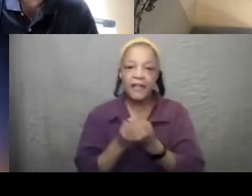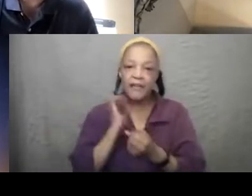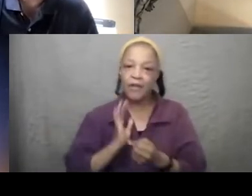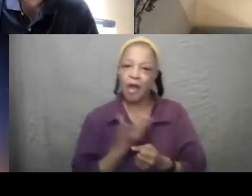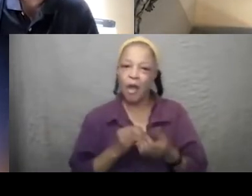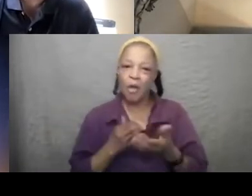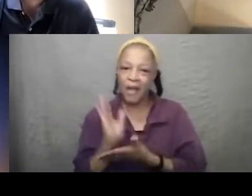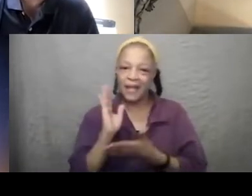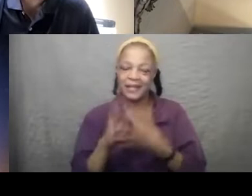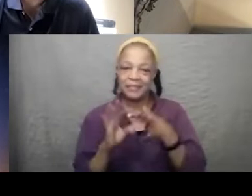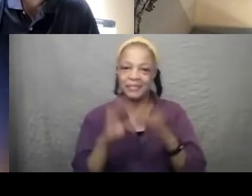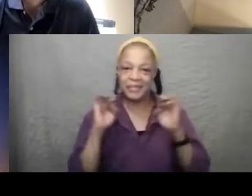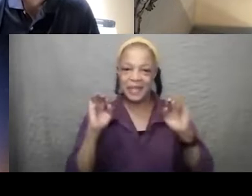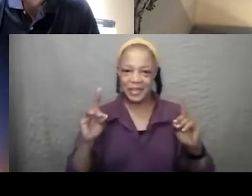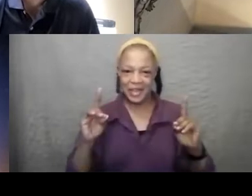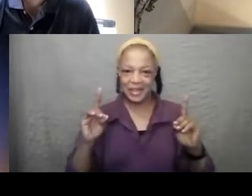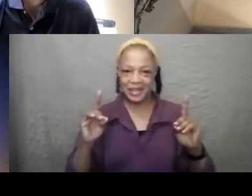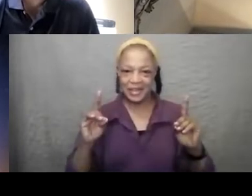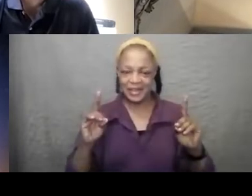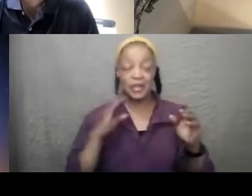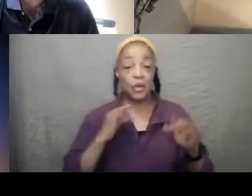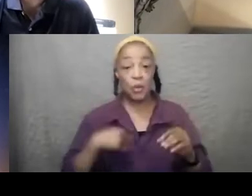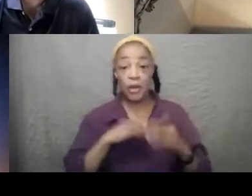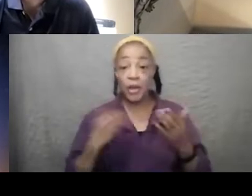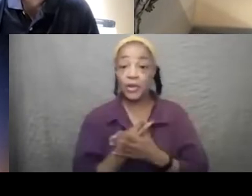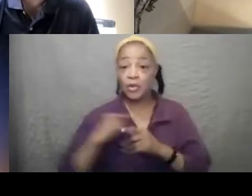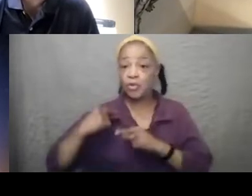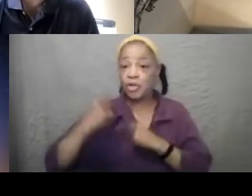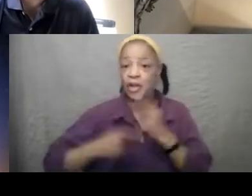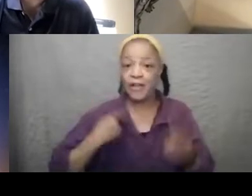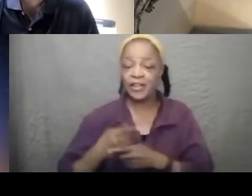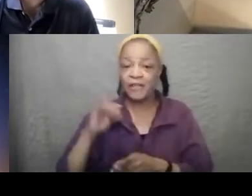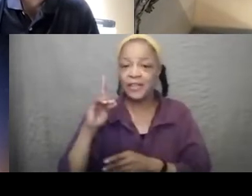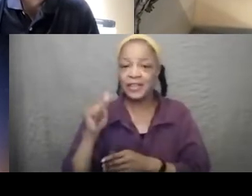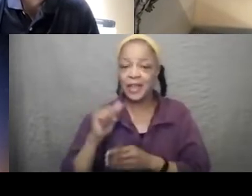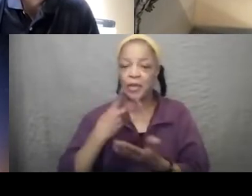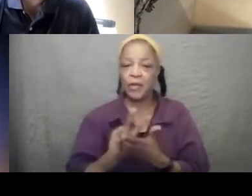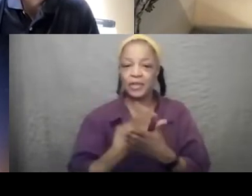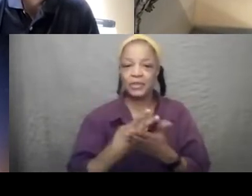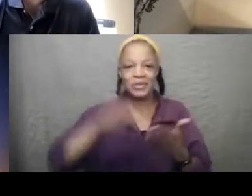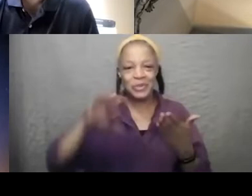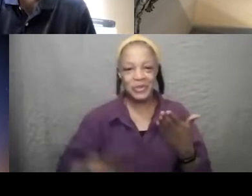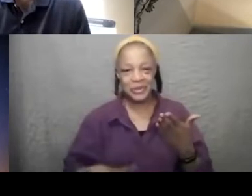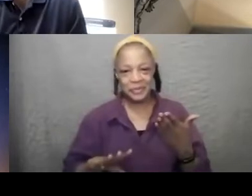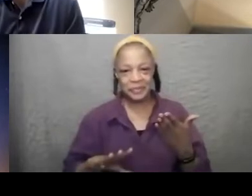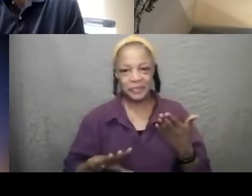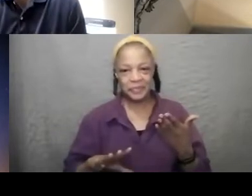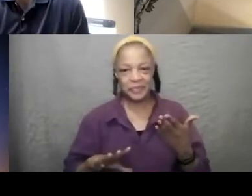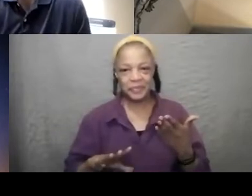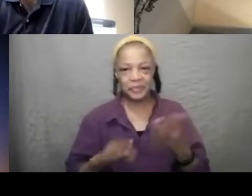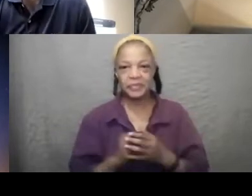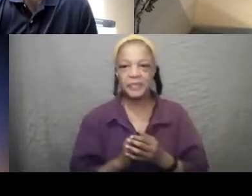education as this new generation of disabled graduate students. Because this is the